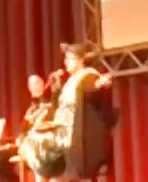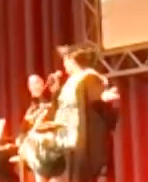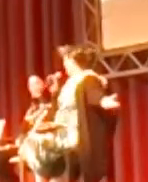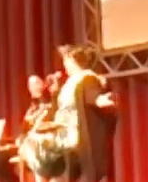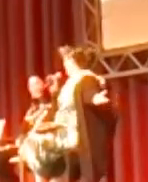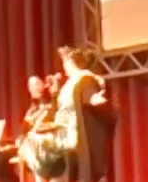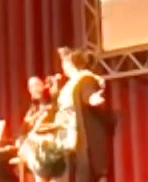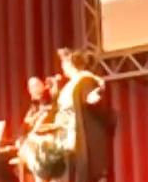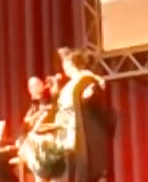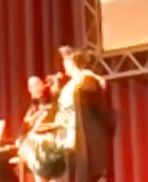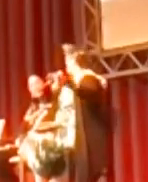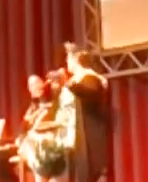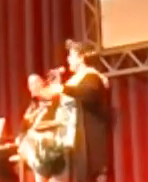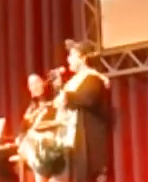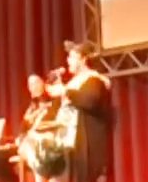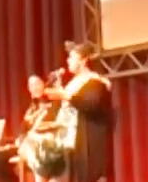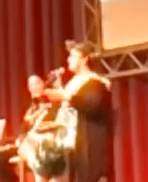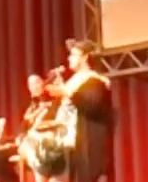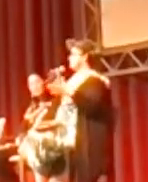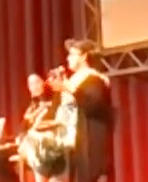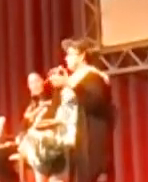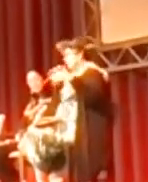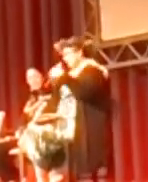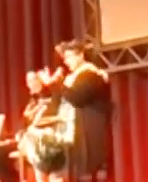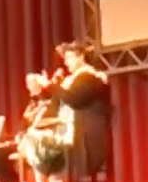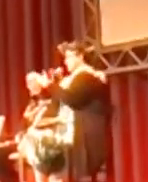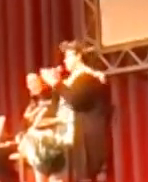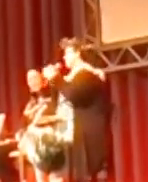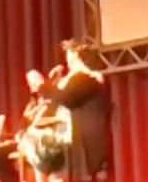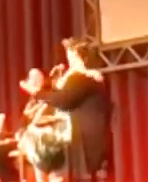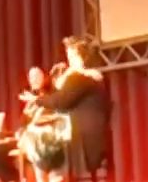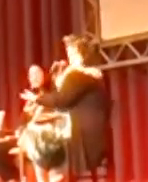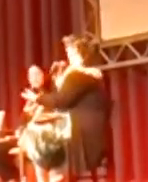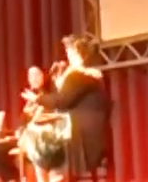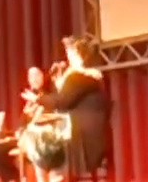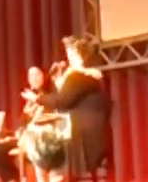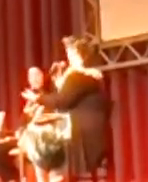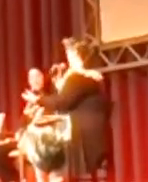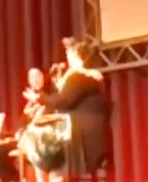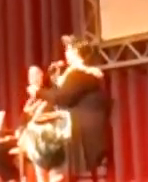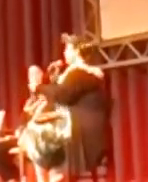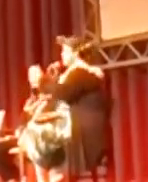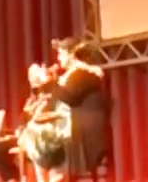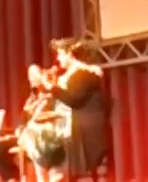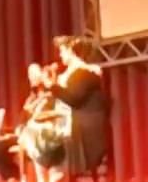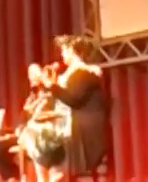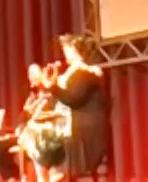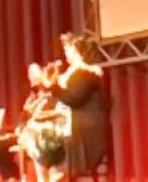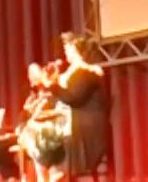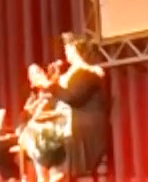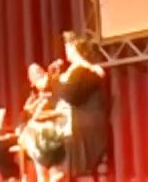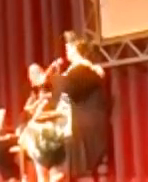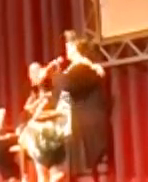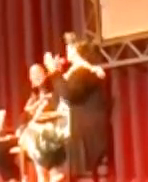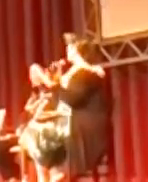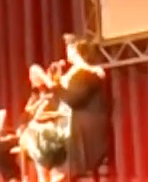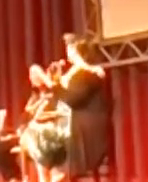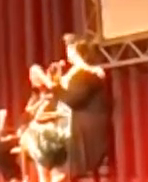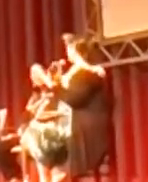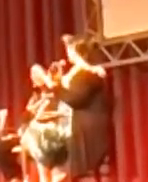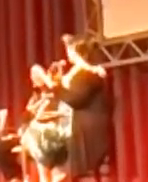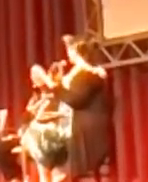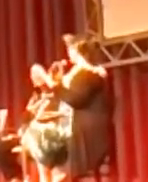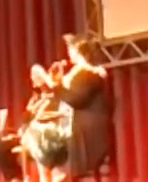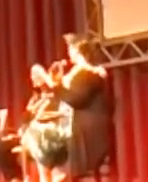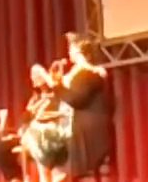a concert, in a sense. A concert interwoven with theater. Amazing. Can maybe you